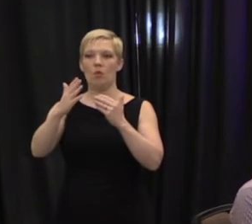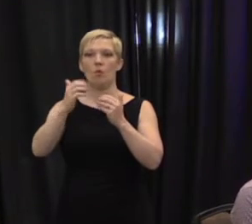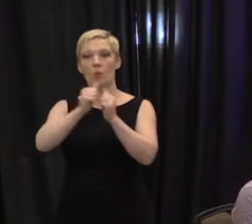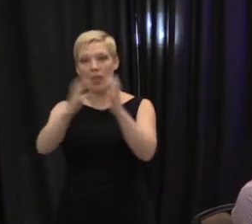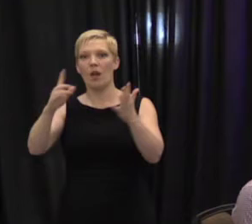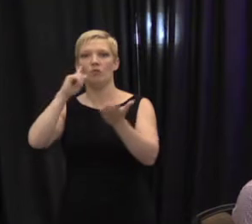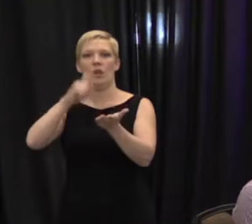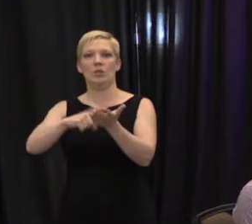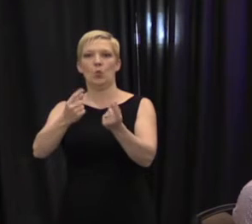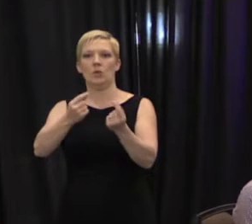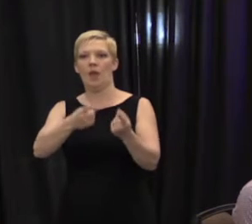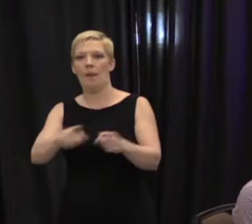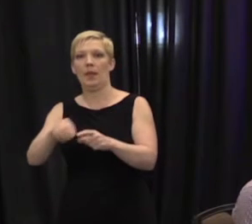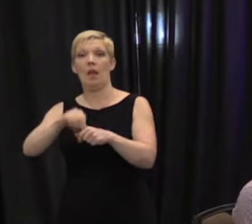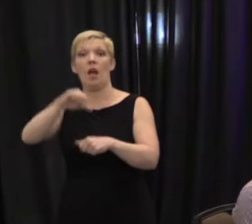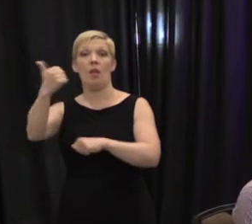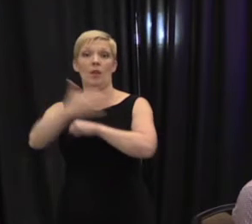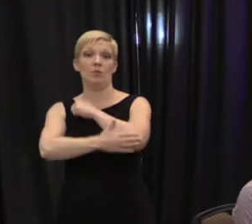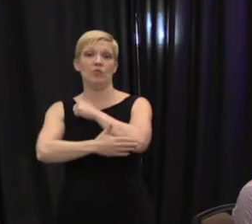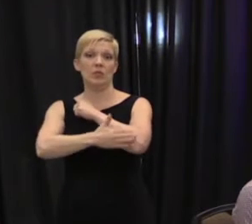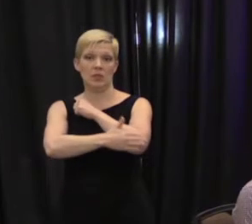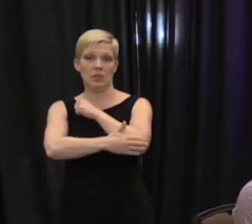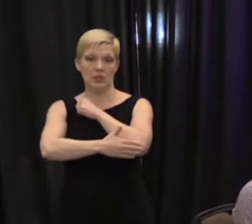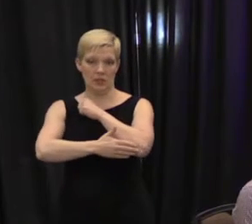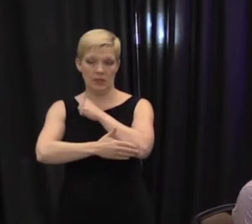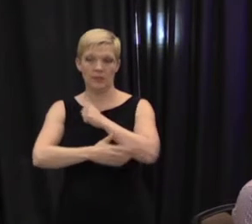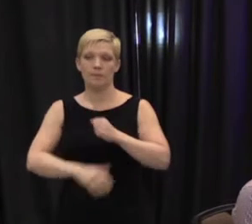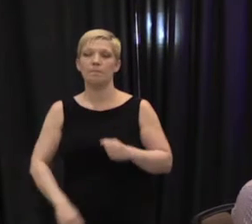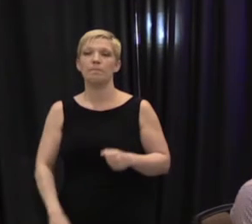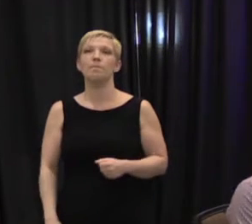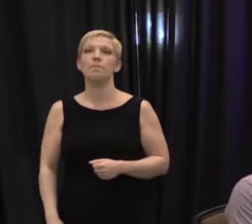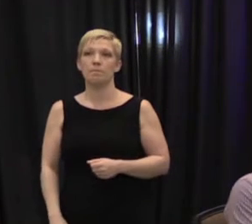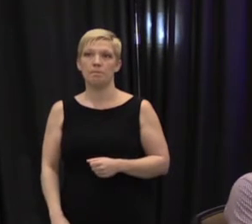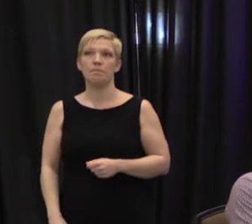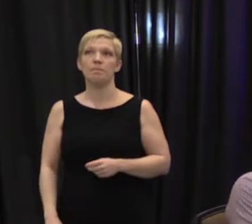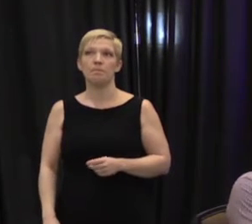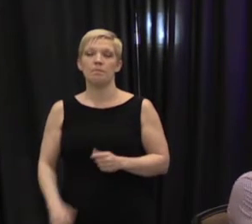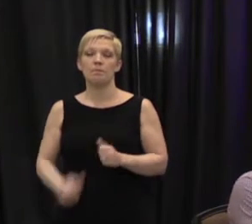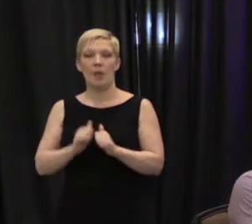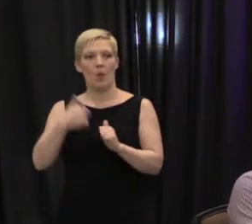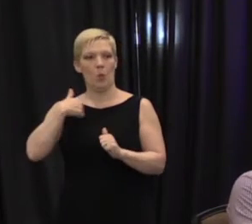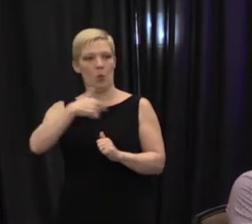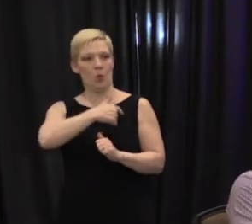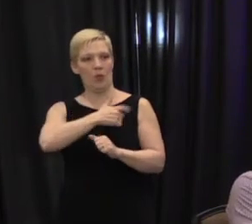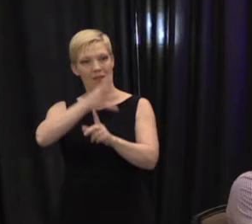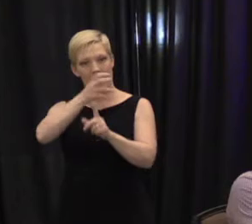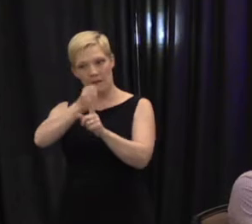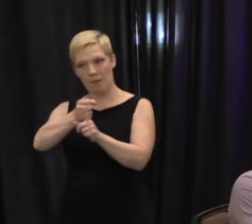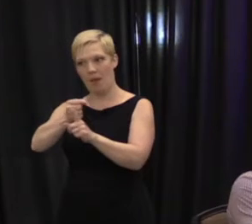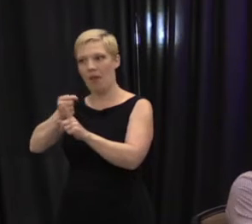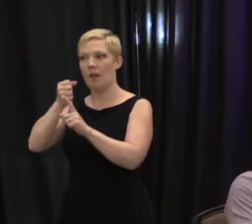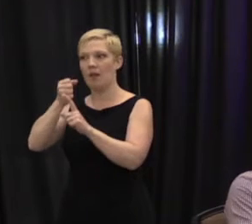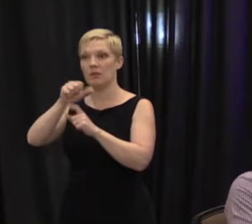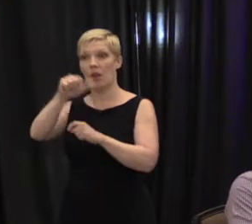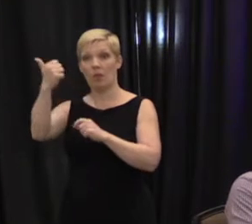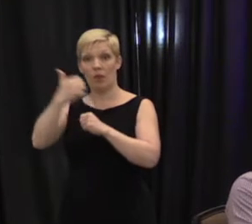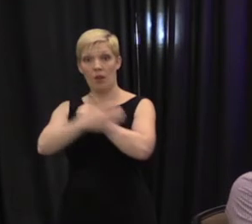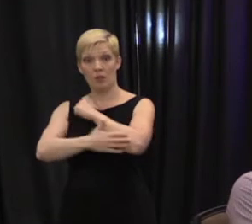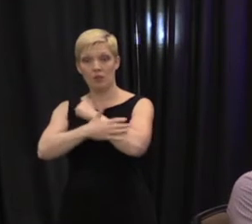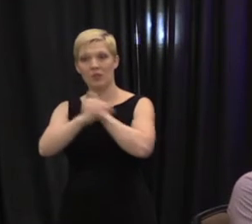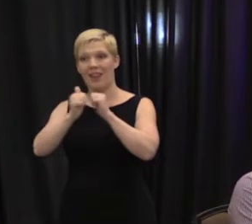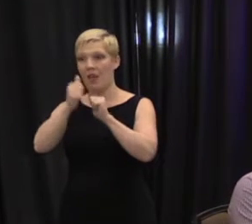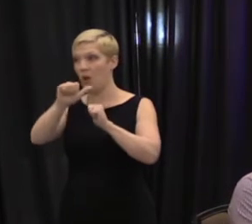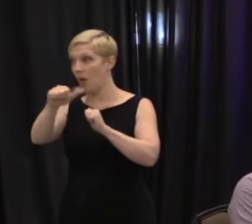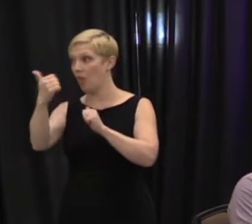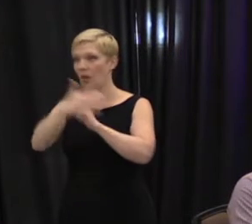what's happening in other countries and how we impact other countries and how other countries